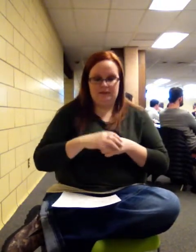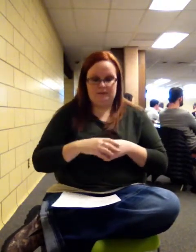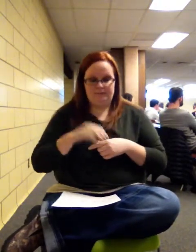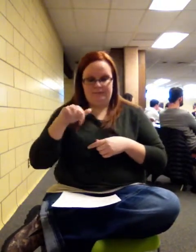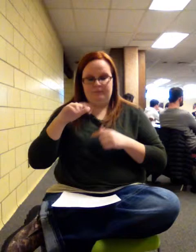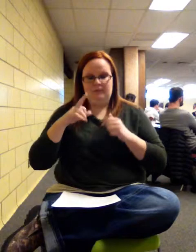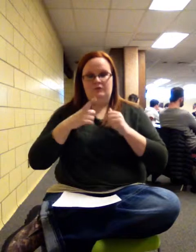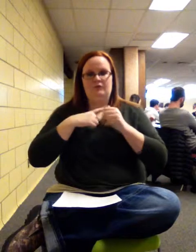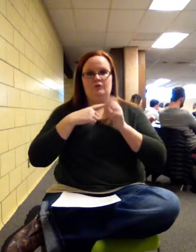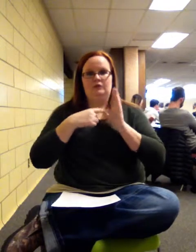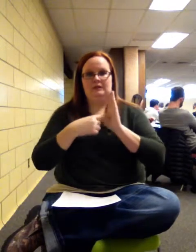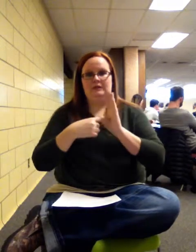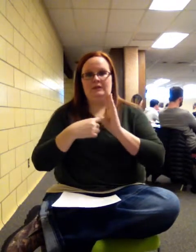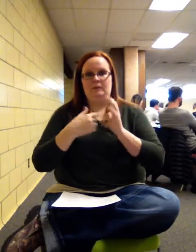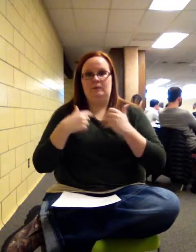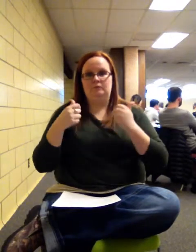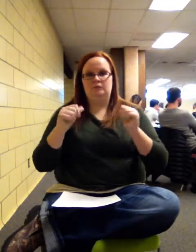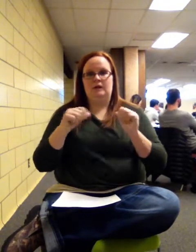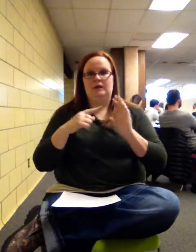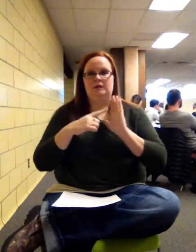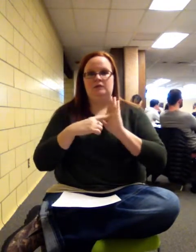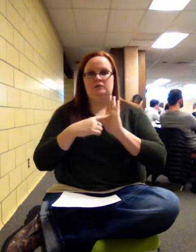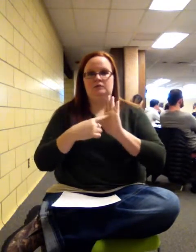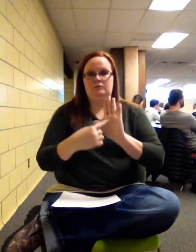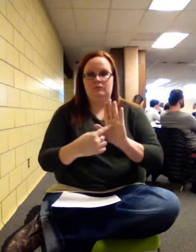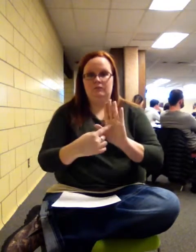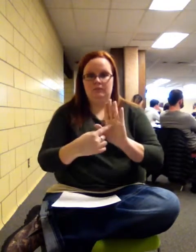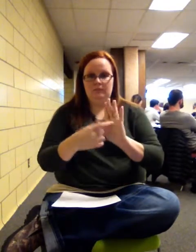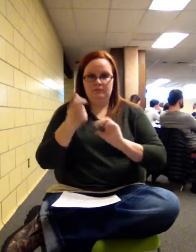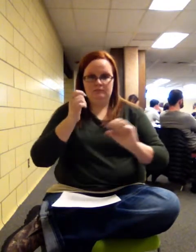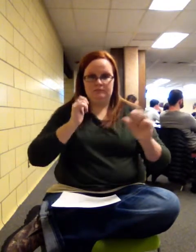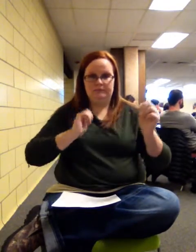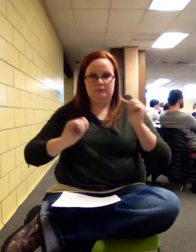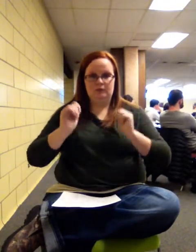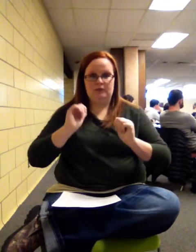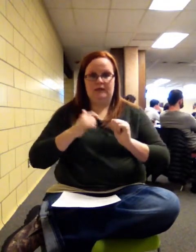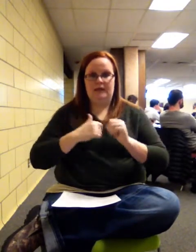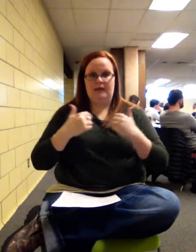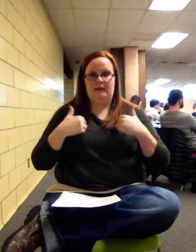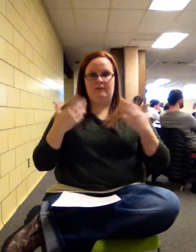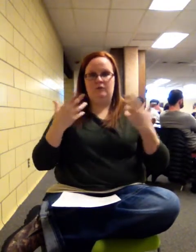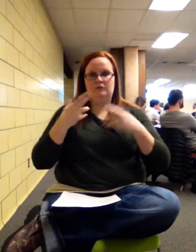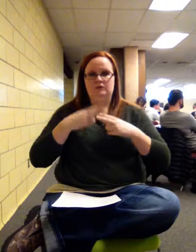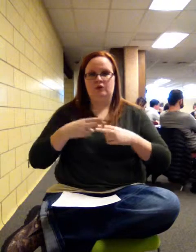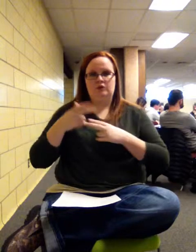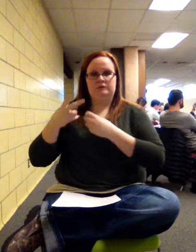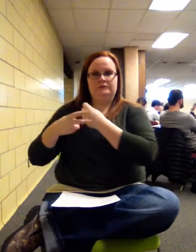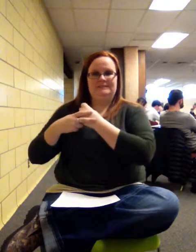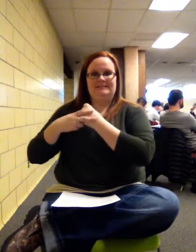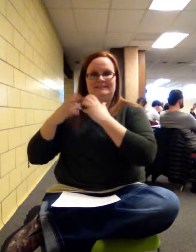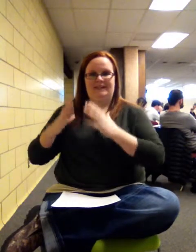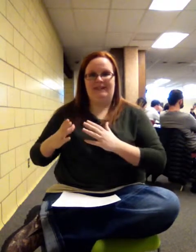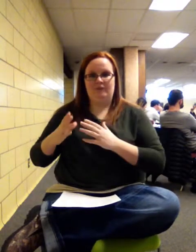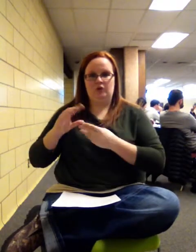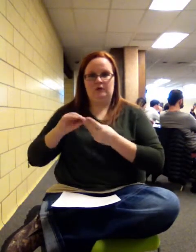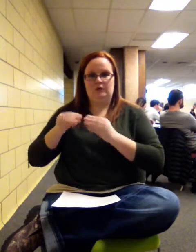example, what I'm trying to show you then is that, let's pretend like we have what I'm going to call saver number 1 and company